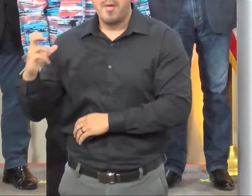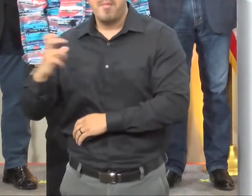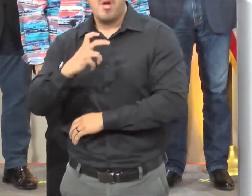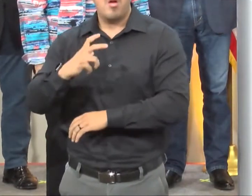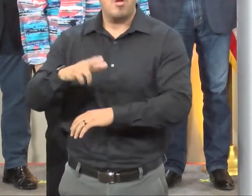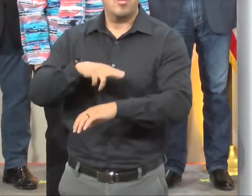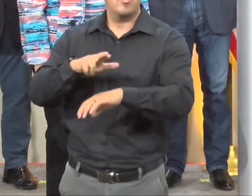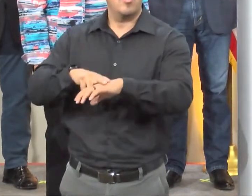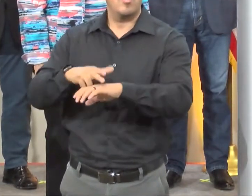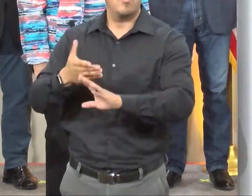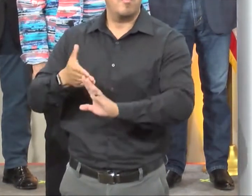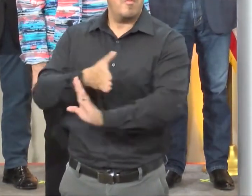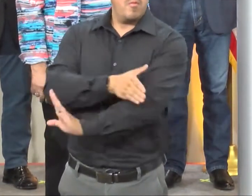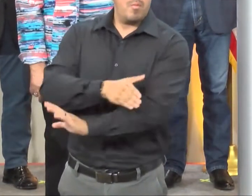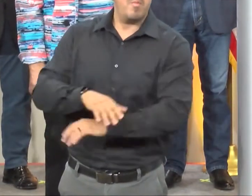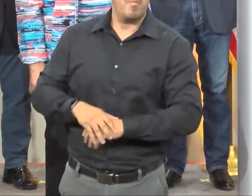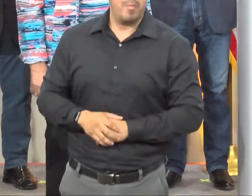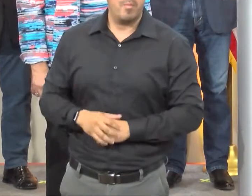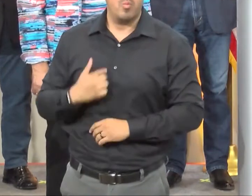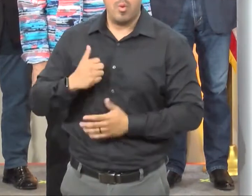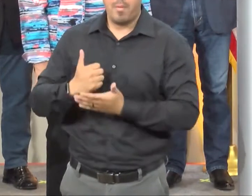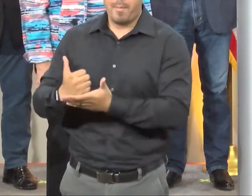were.